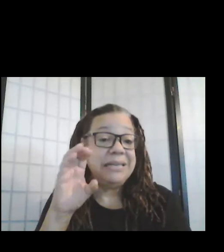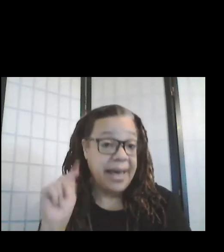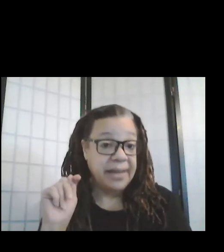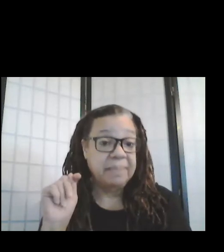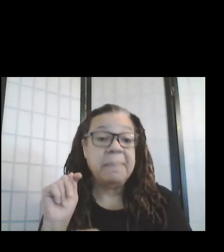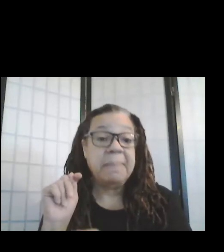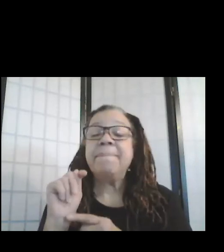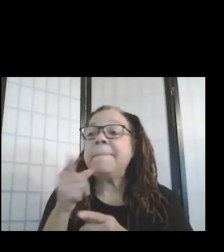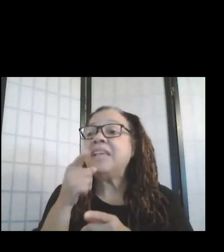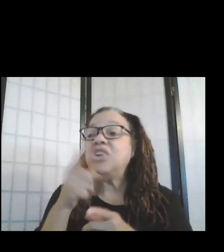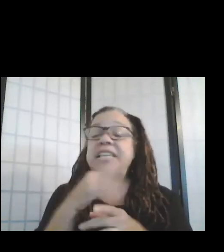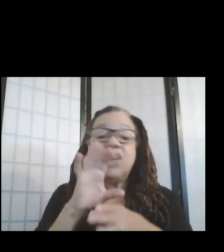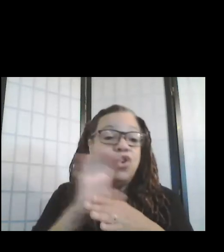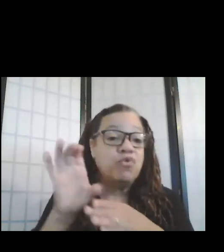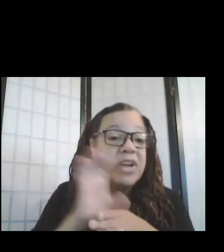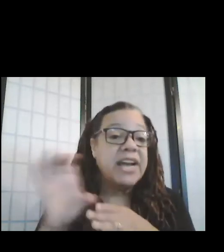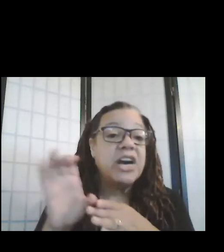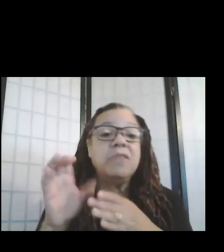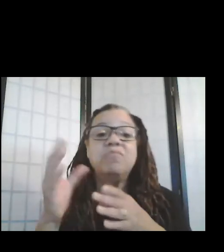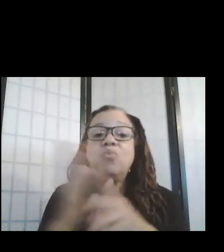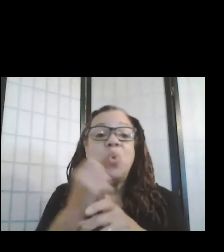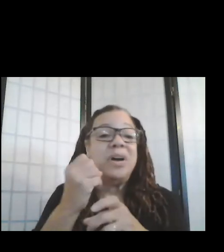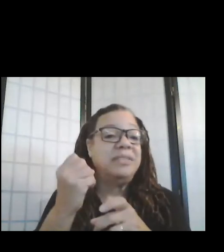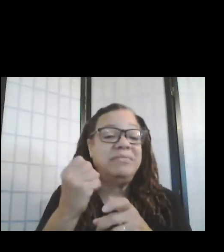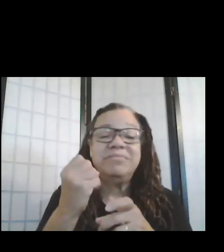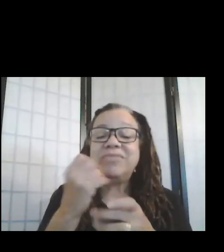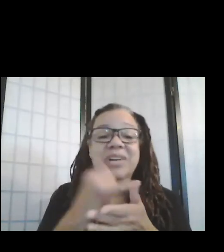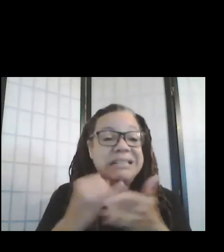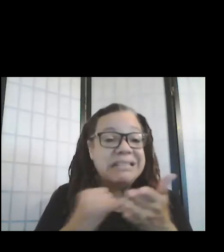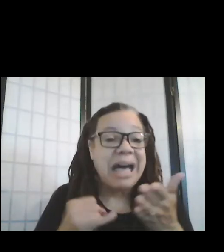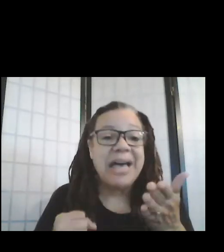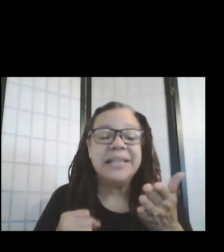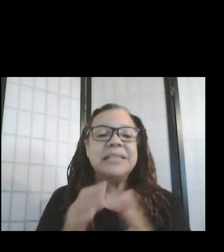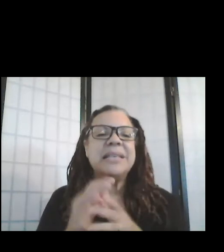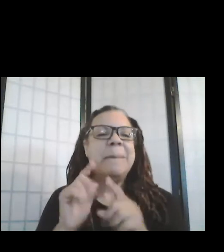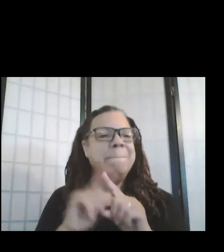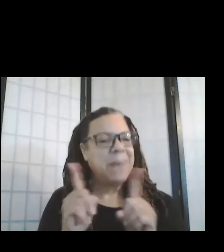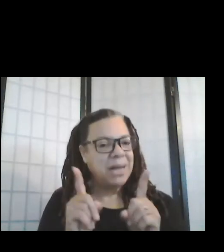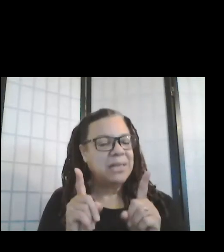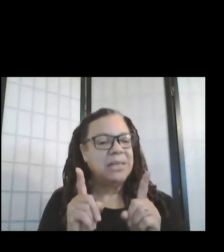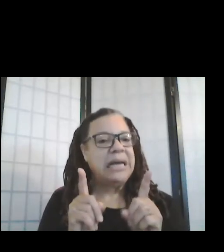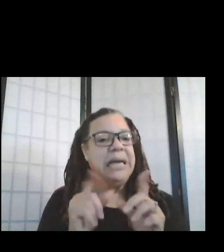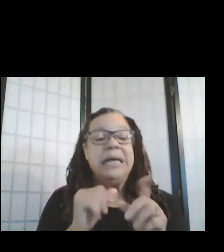won awards for her designs, but it somehow hasn't realized